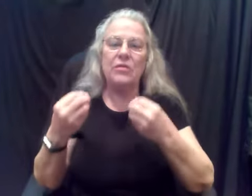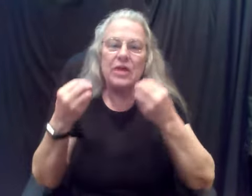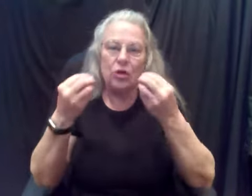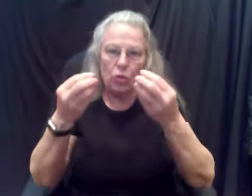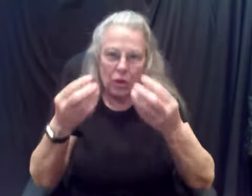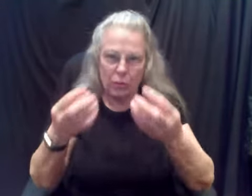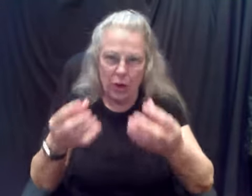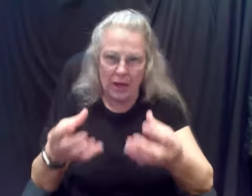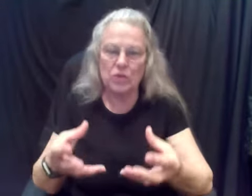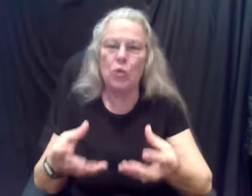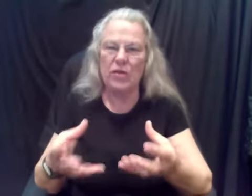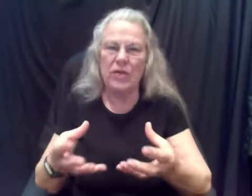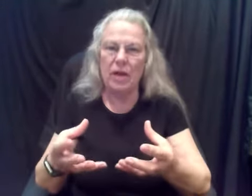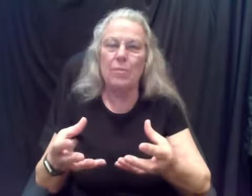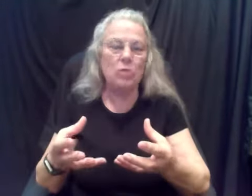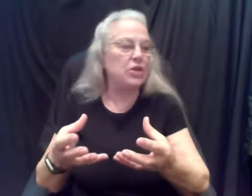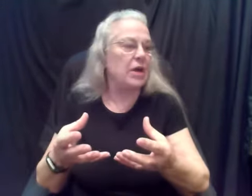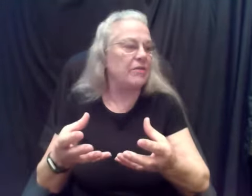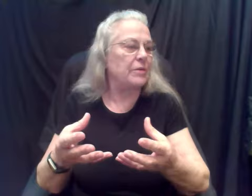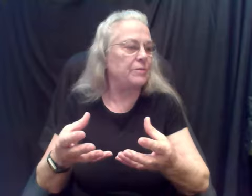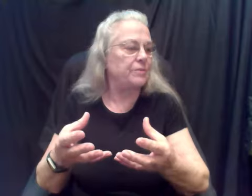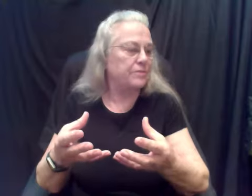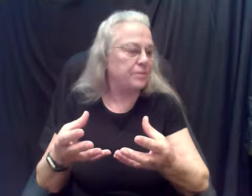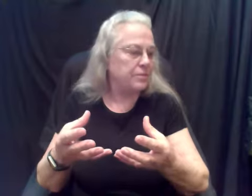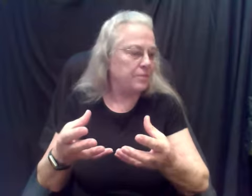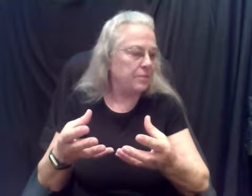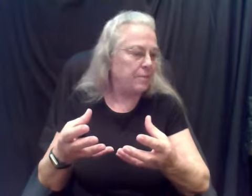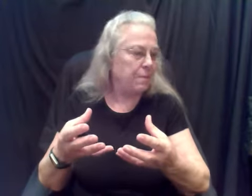you can practice with the emotion of it.